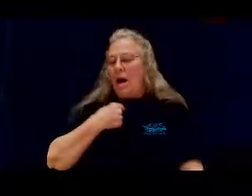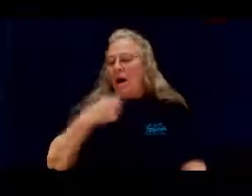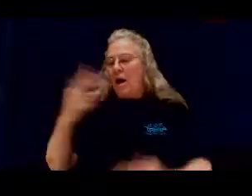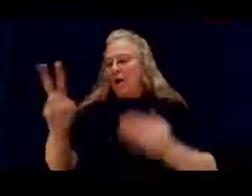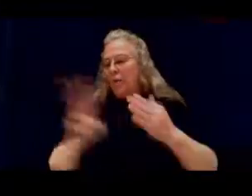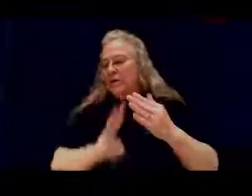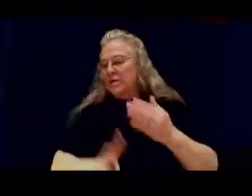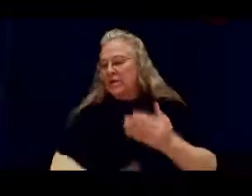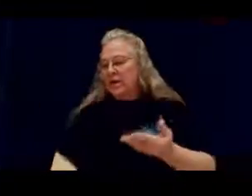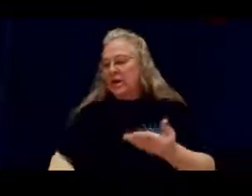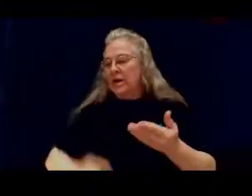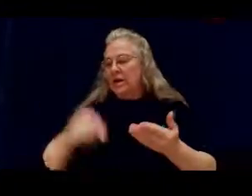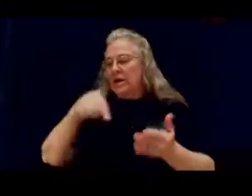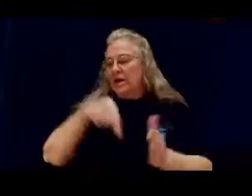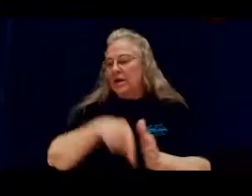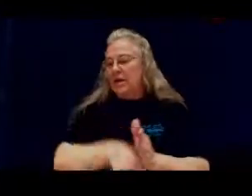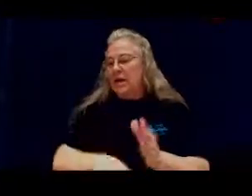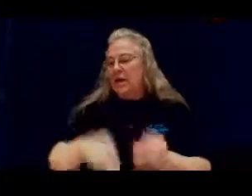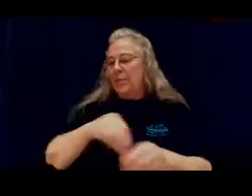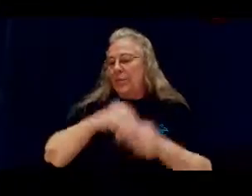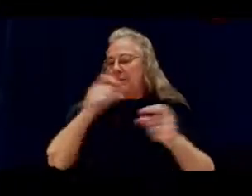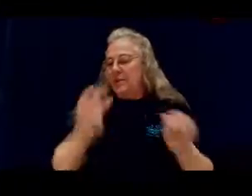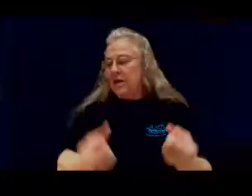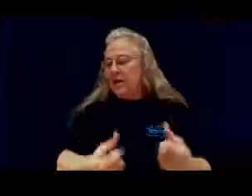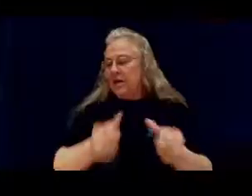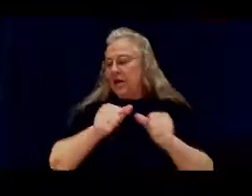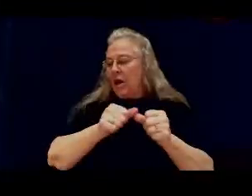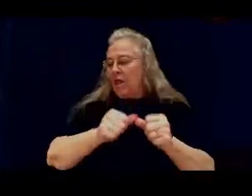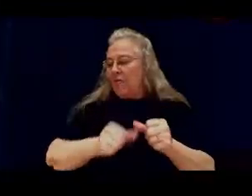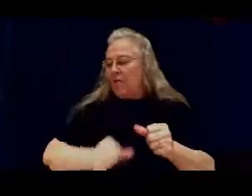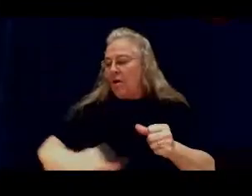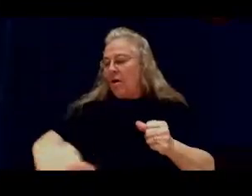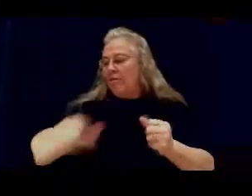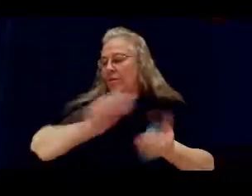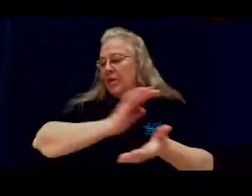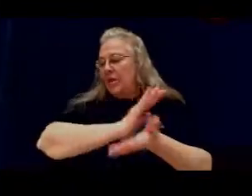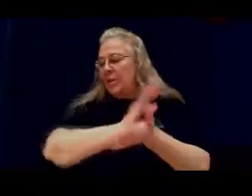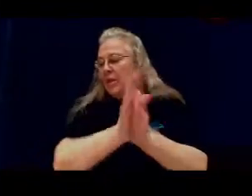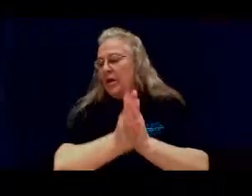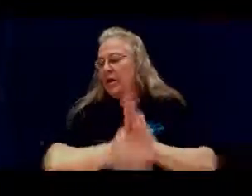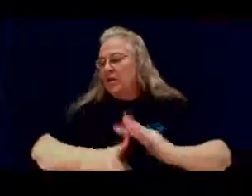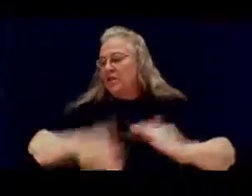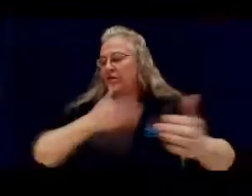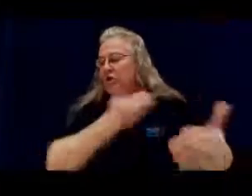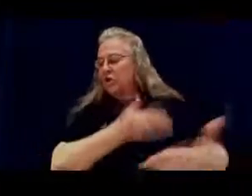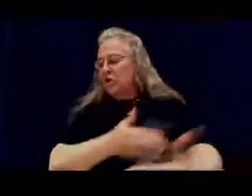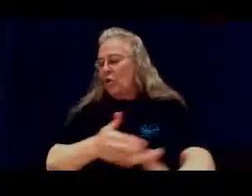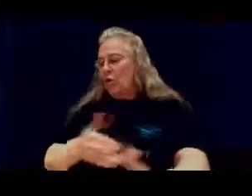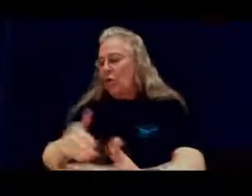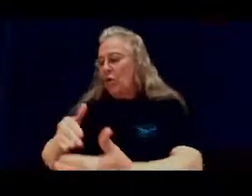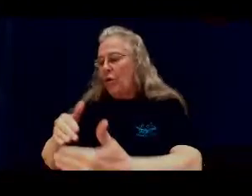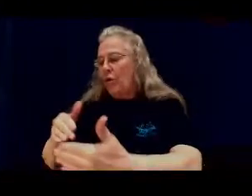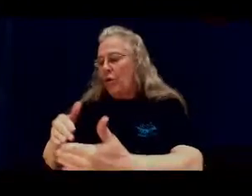I was sinking deep in sin, far from the peaceful